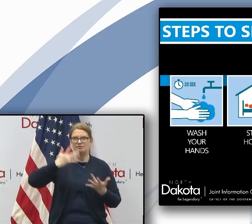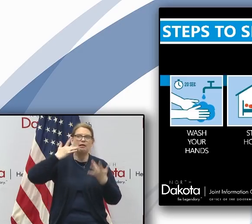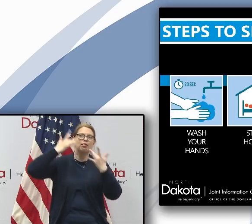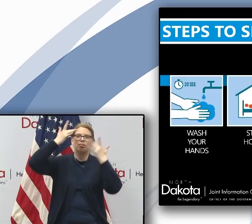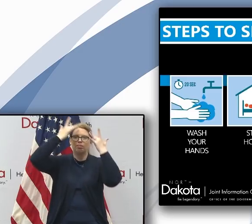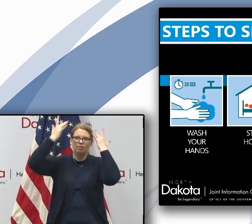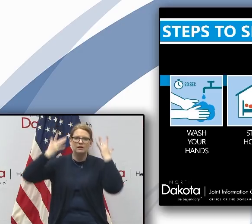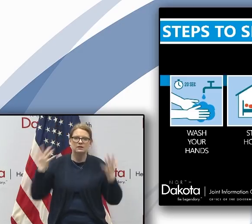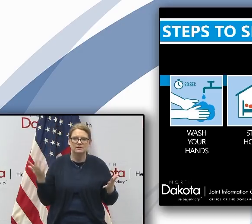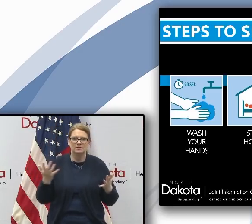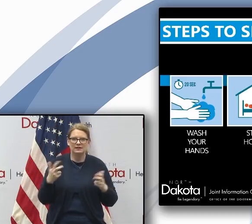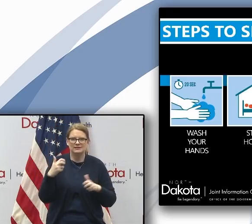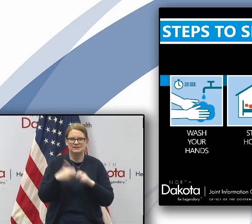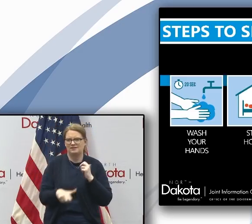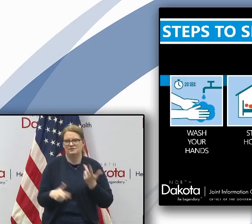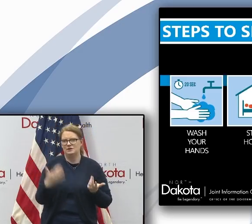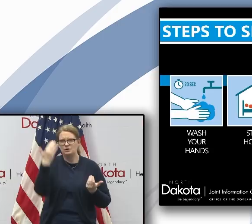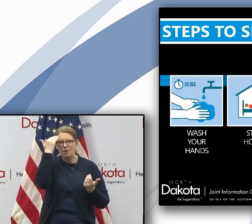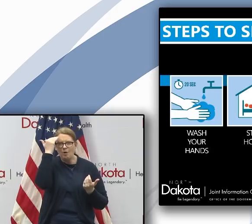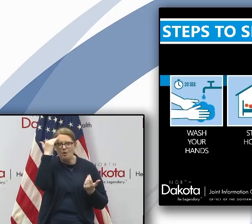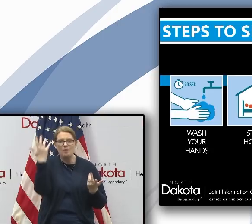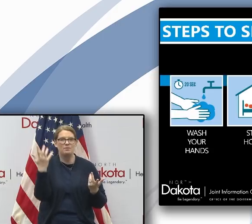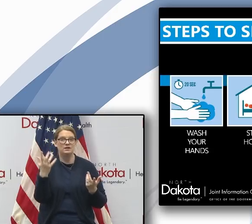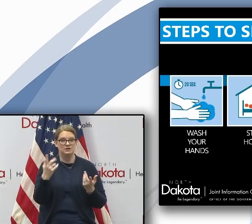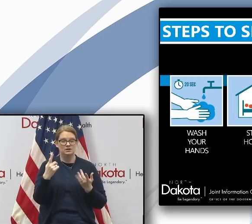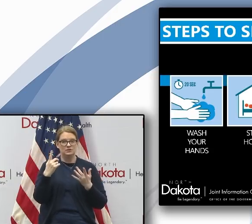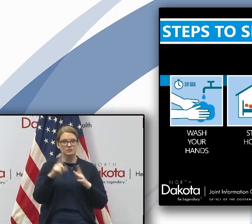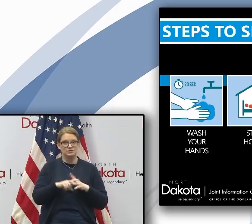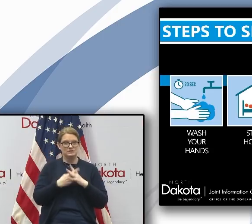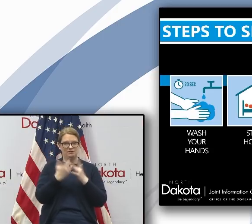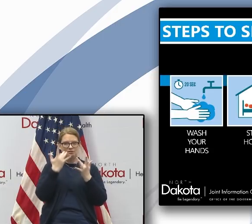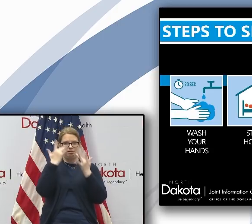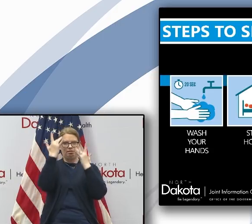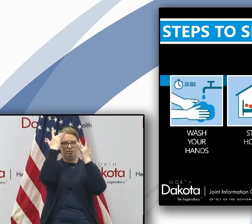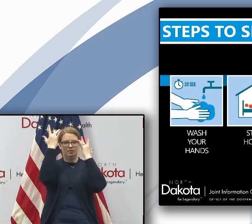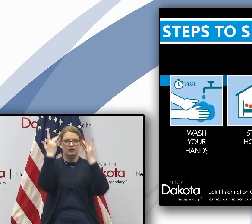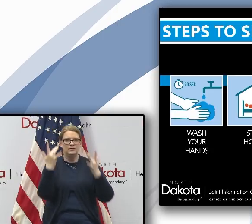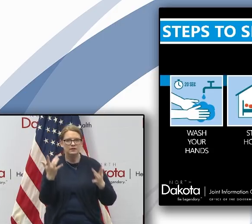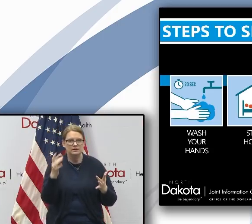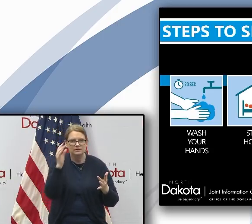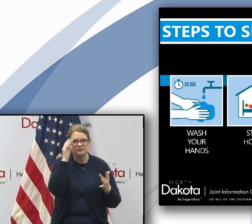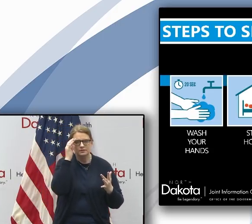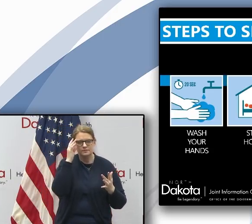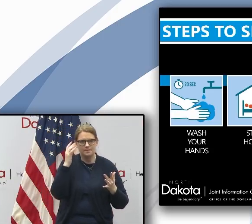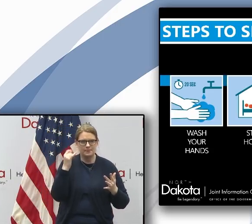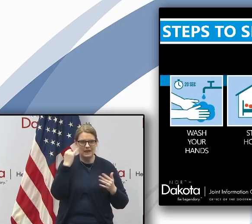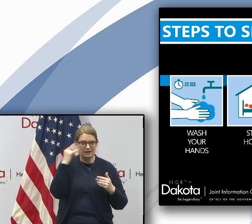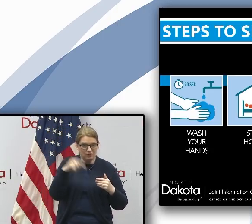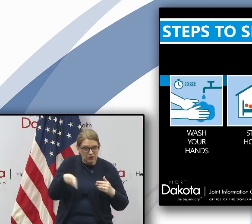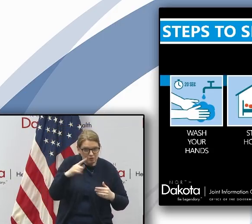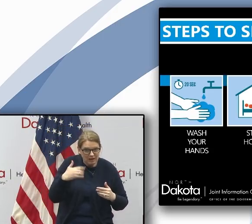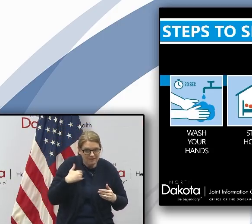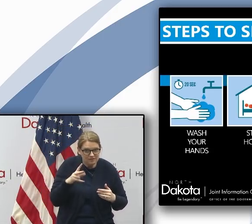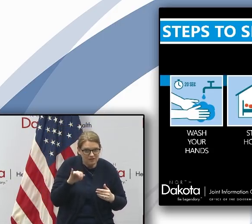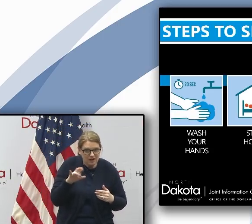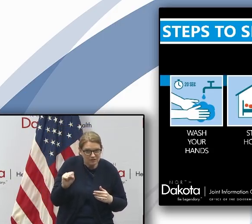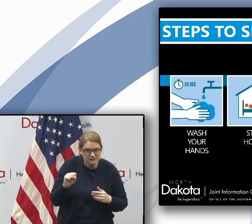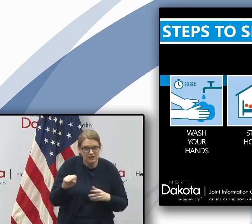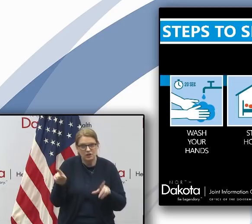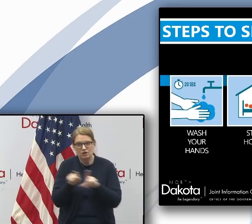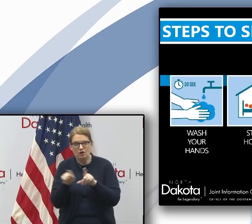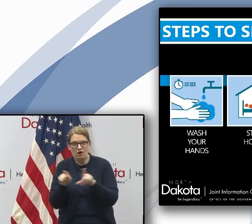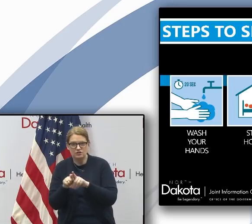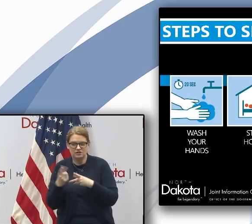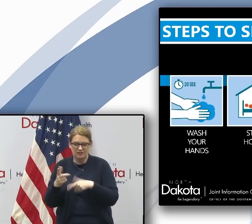very hard thing to even be aware that you're doing it, but when you touch your face, you have an opportunity either to, if you're carrying it, you have an opportunity to transmit it